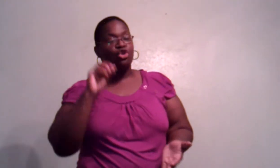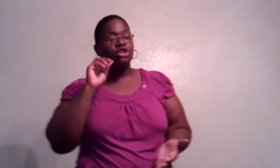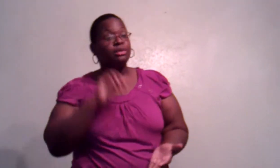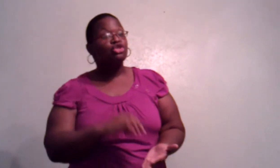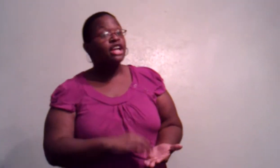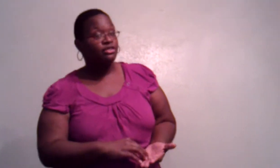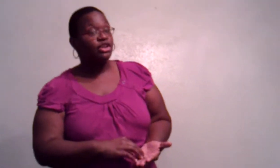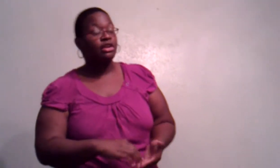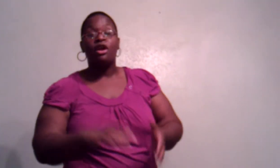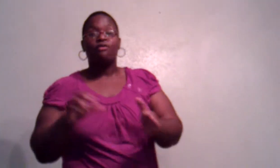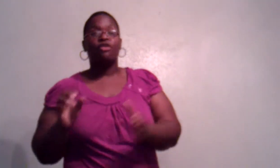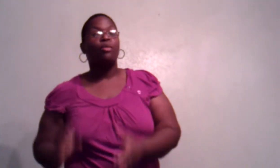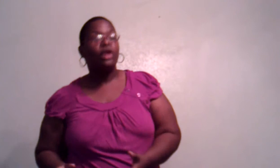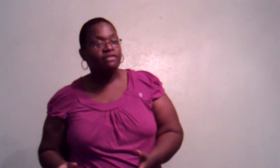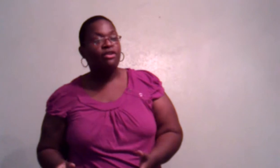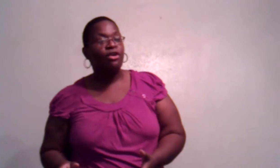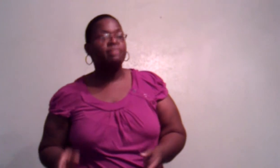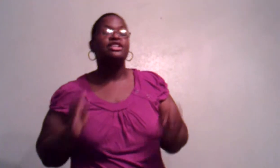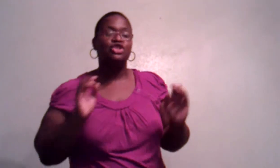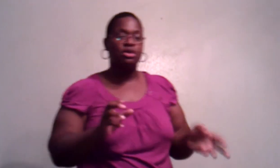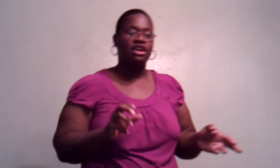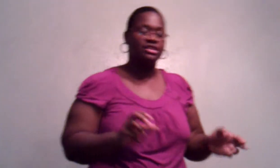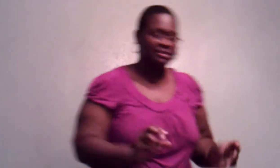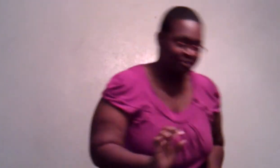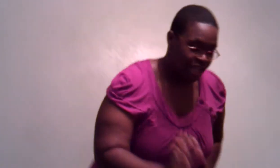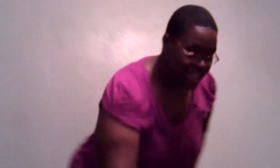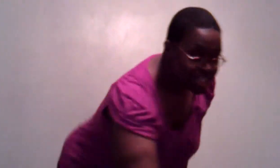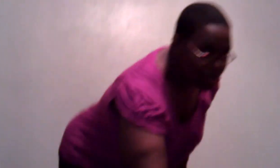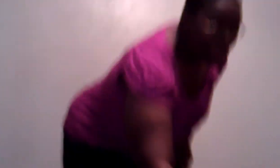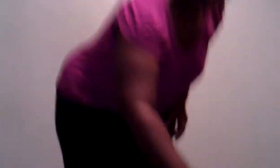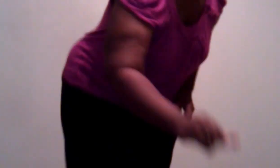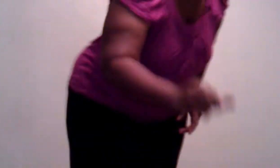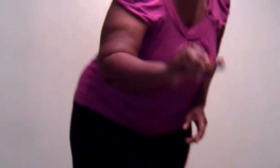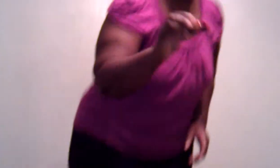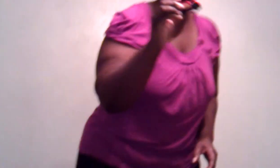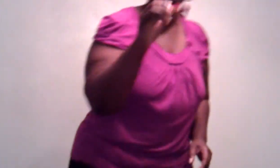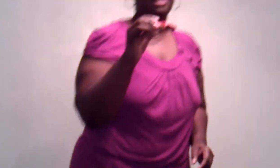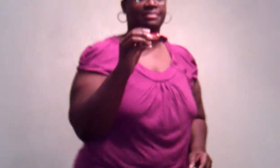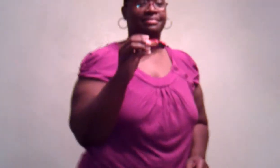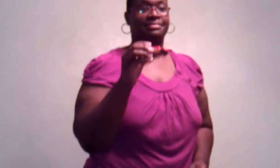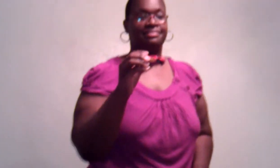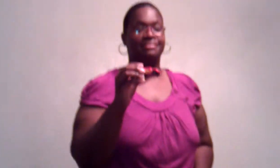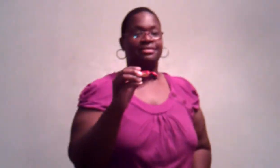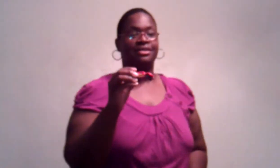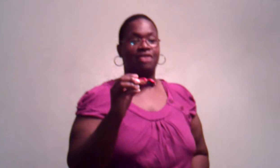be transferred from one form to another. Let's go back to our car, right?